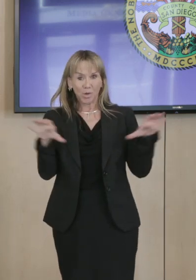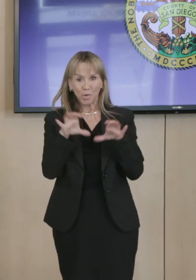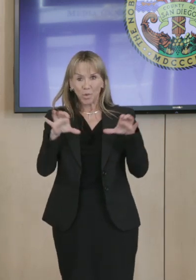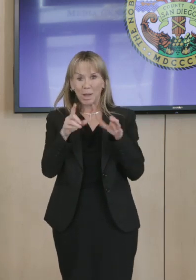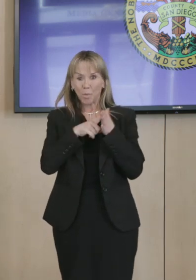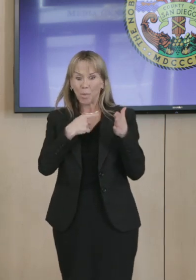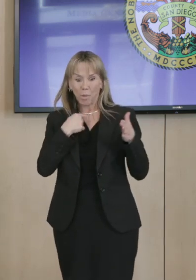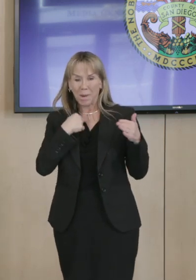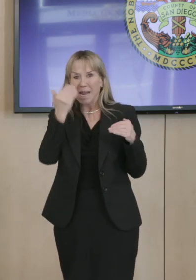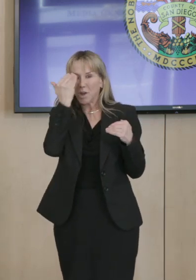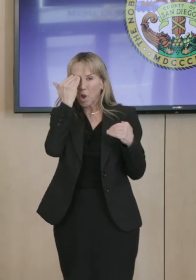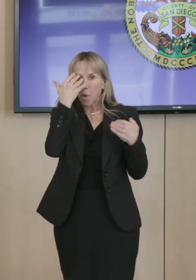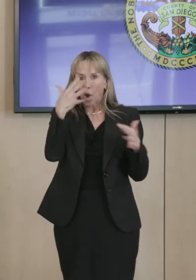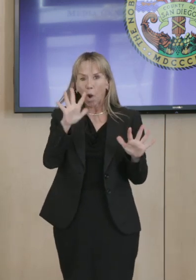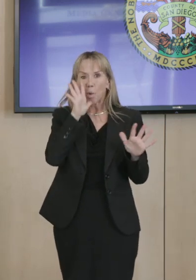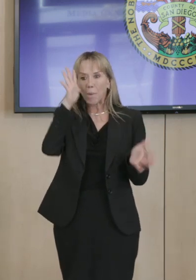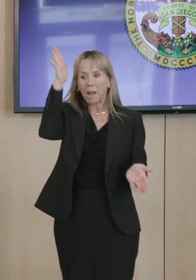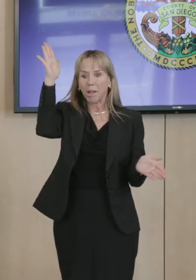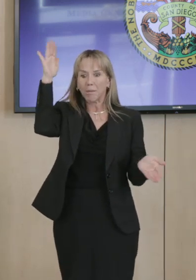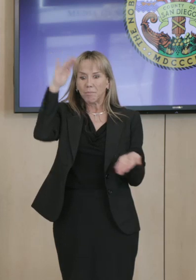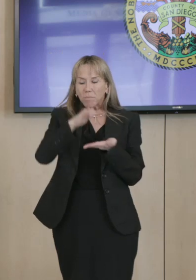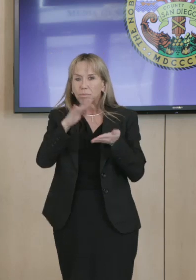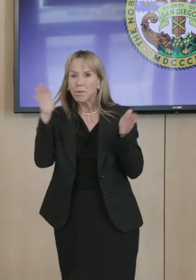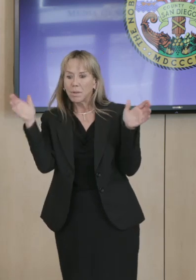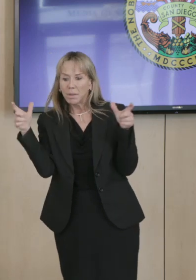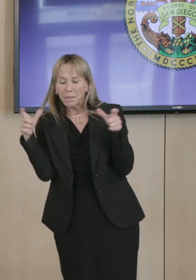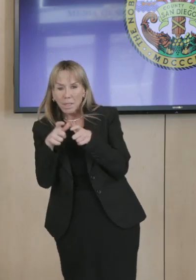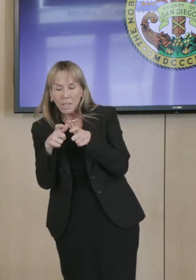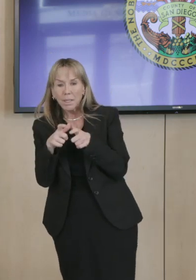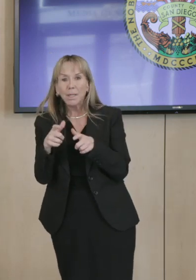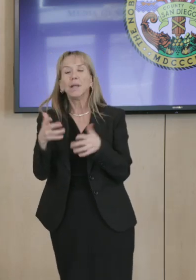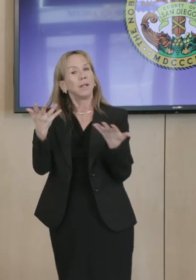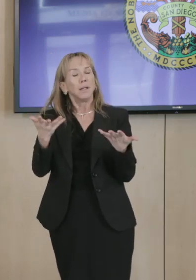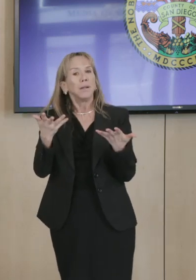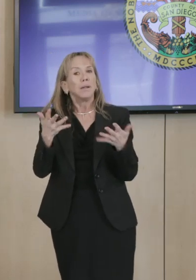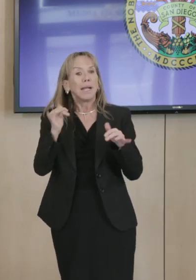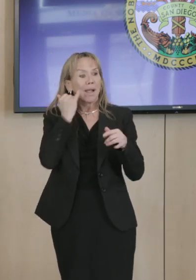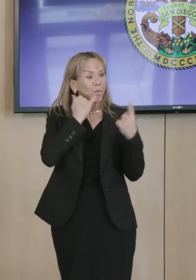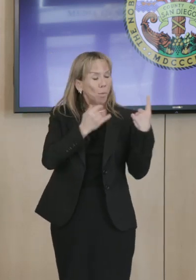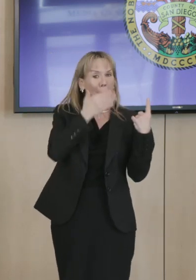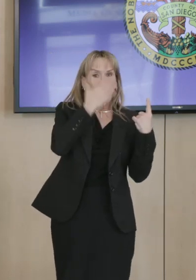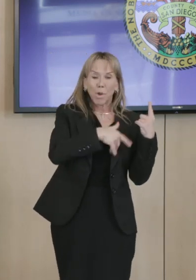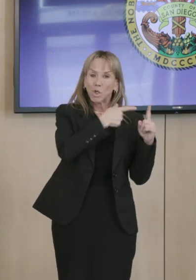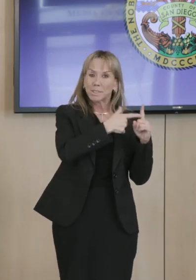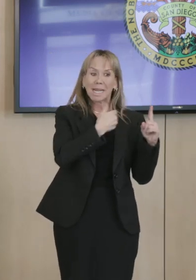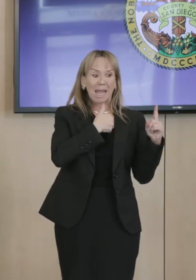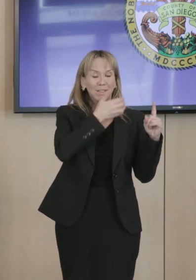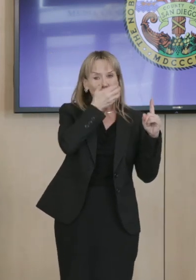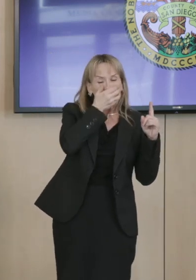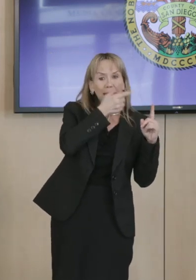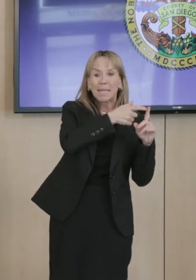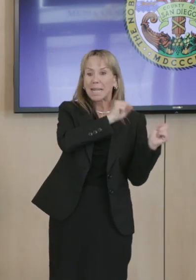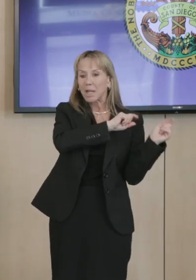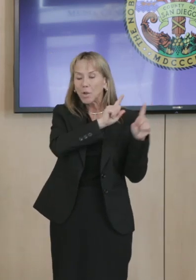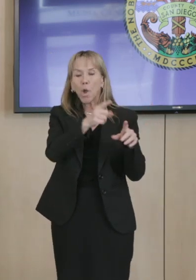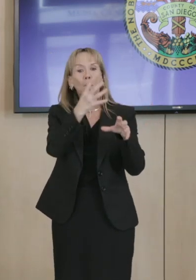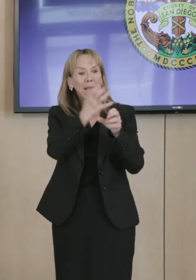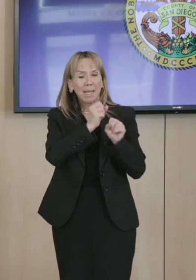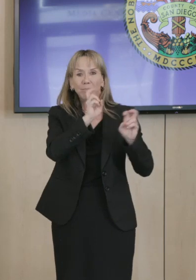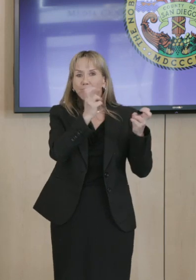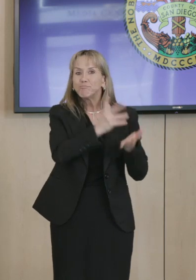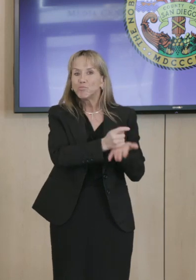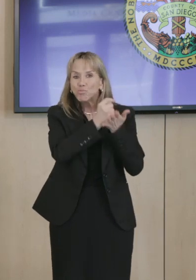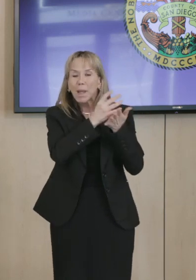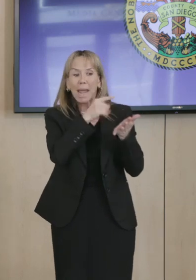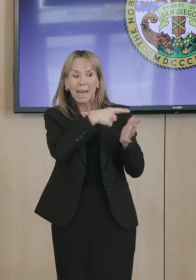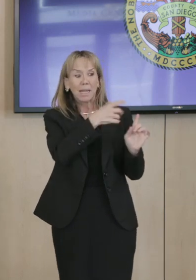the curve, to slow the spread, then as one individual needs a ventilator, they can get a ventilator, they can get treated, they can leave the hospital, and that can be available